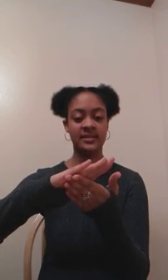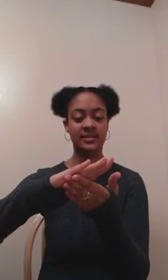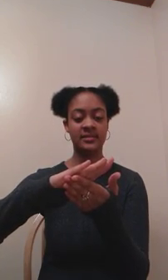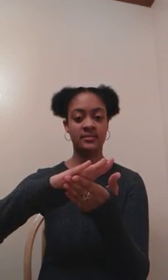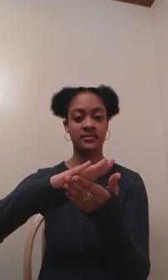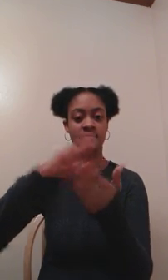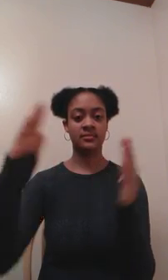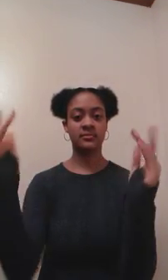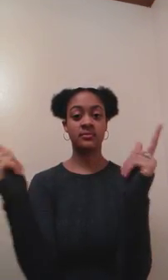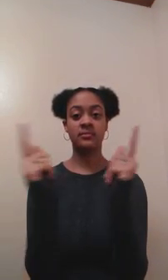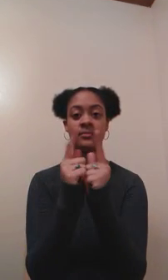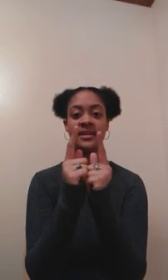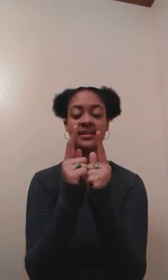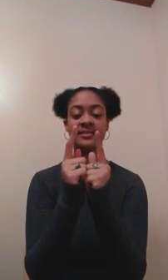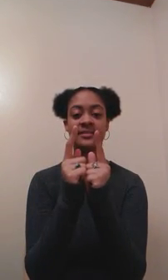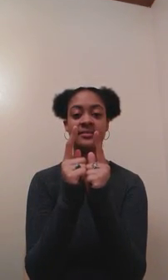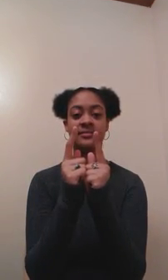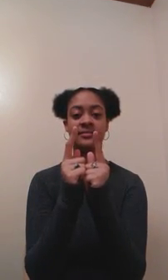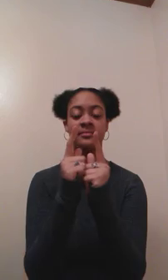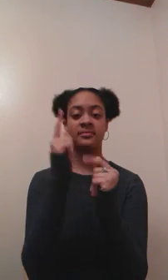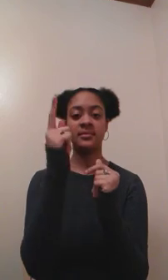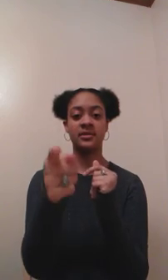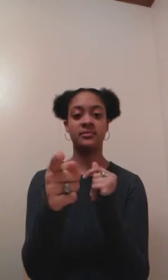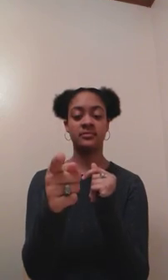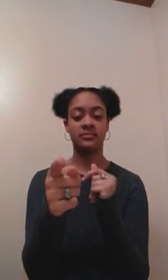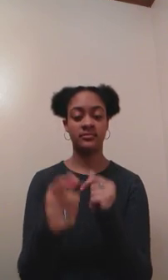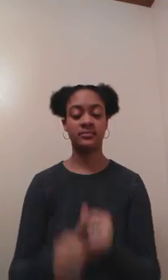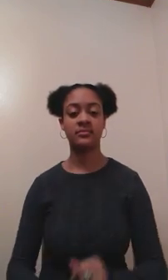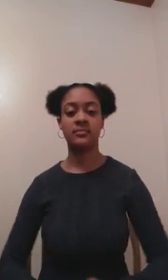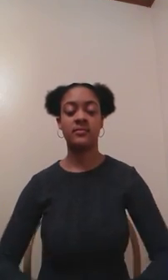Nice meet you.